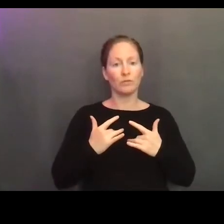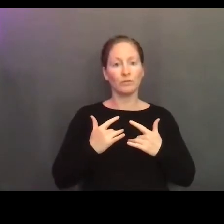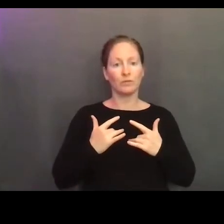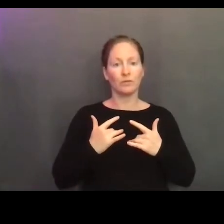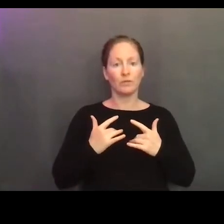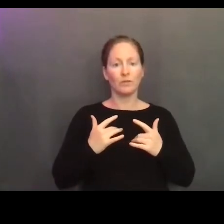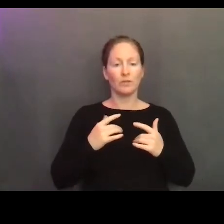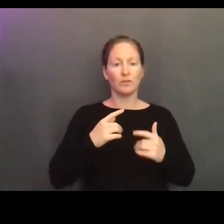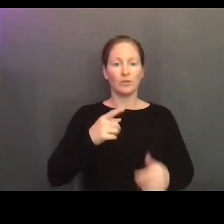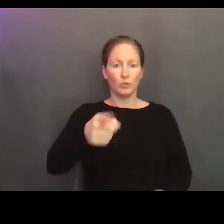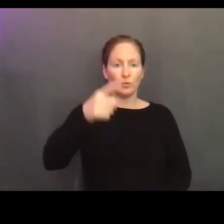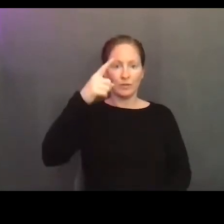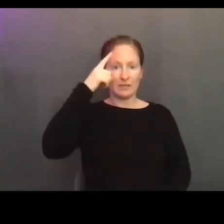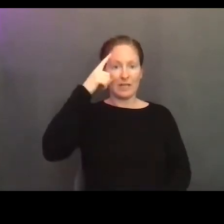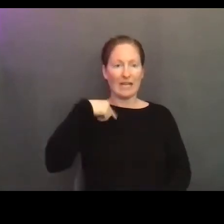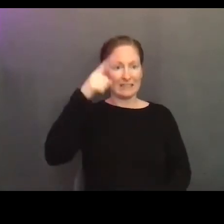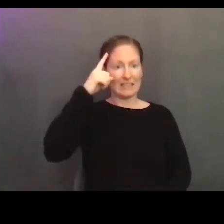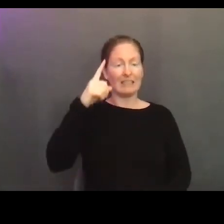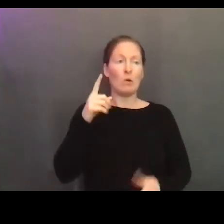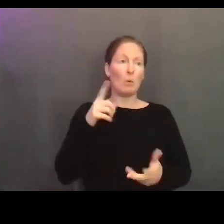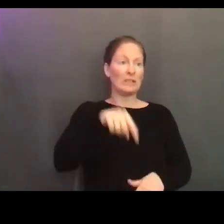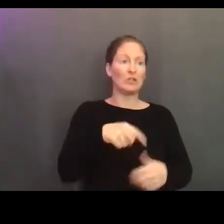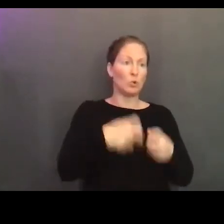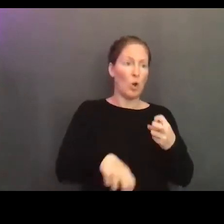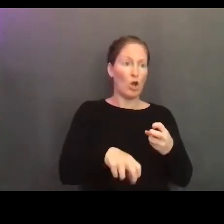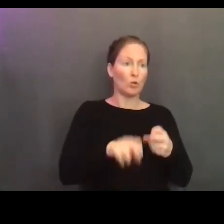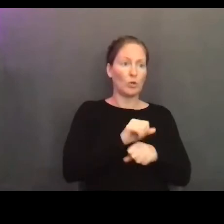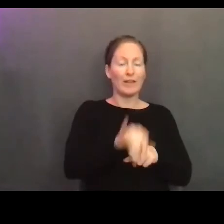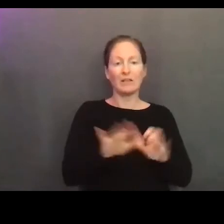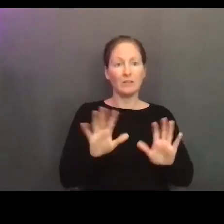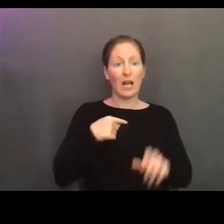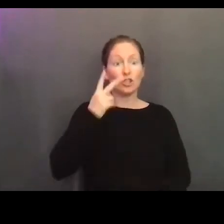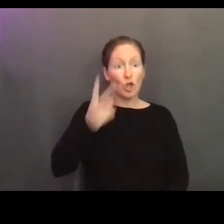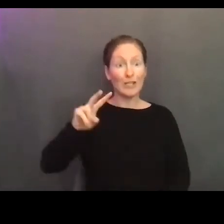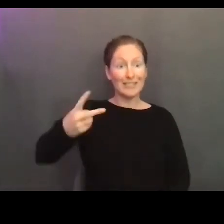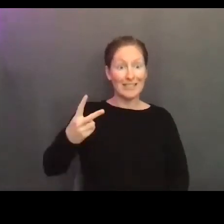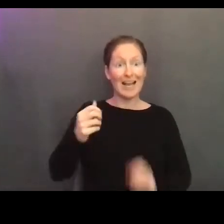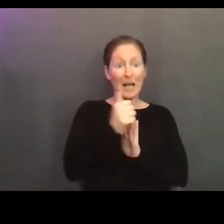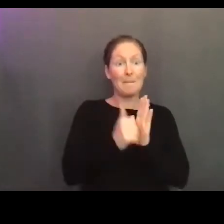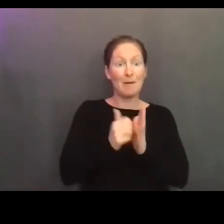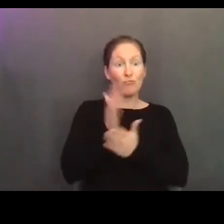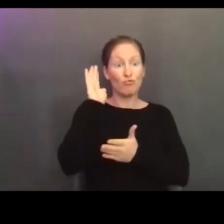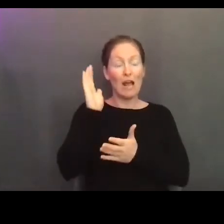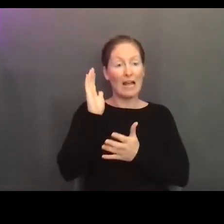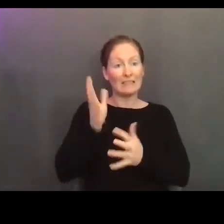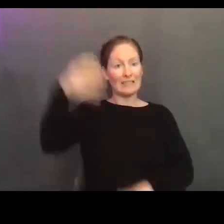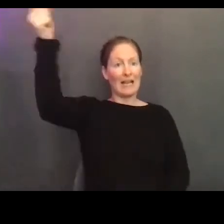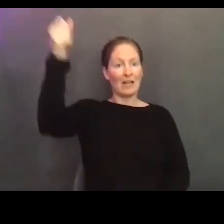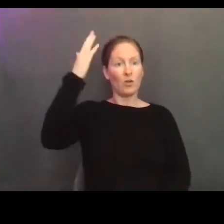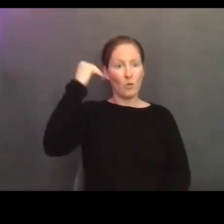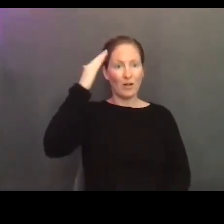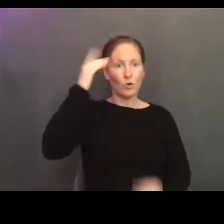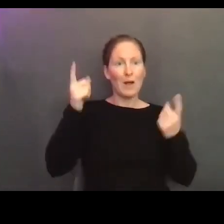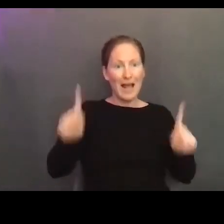hot issue, so let's work on that. No, I saw the Second Amendment right being taken away from us because I know what happens to law-abiding citizens and minorities